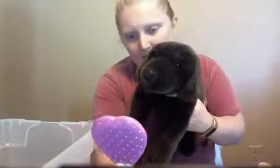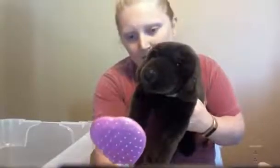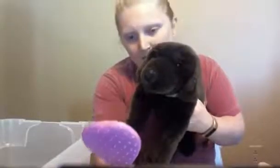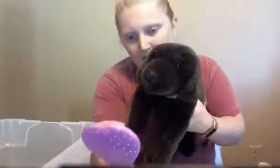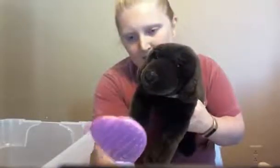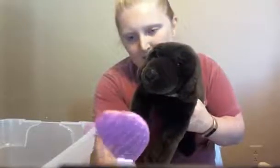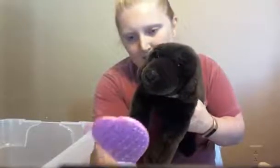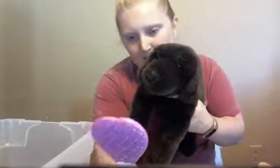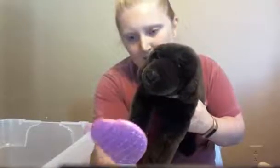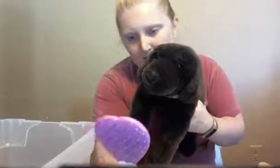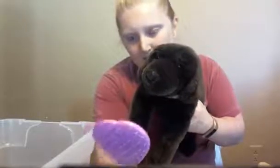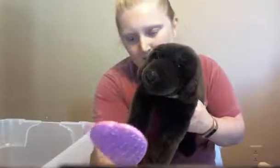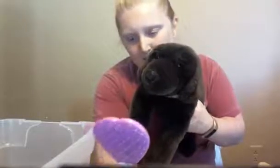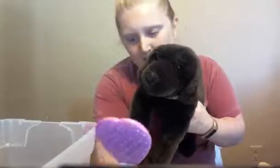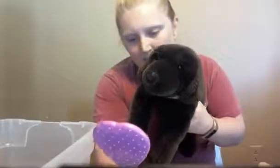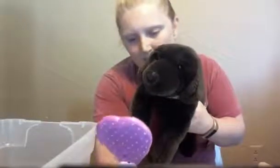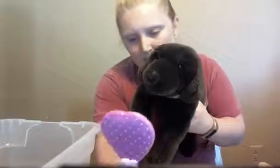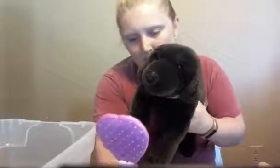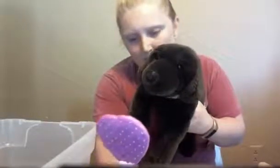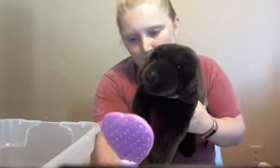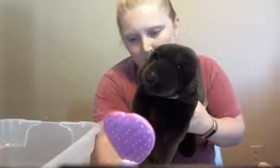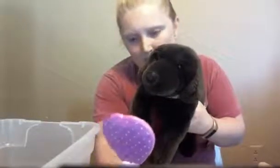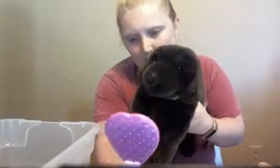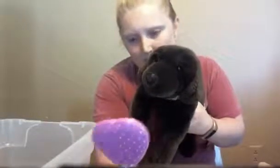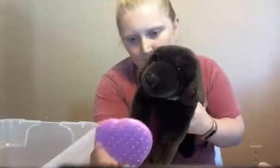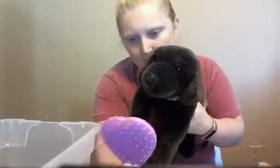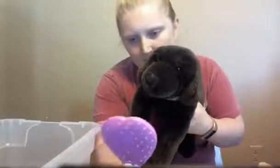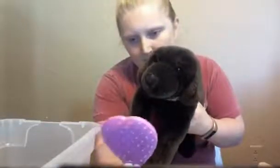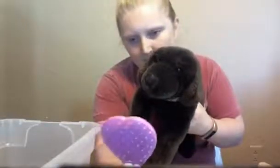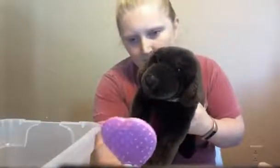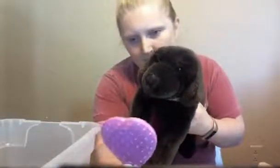Oh, he says he looks so good and so handsome.